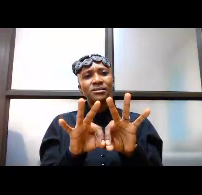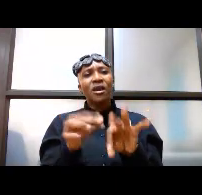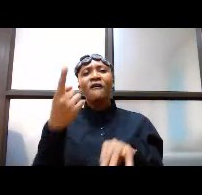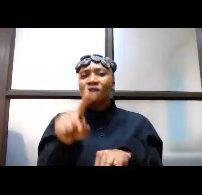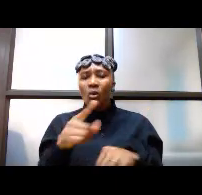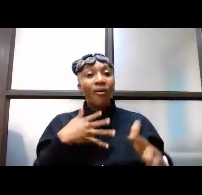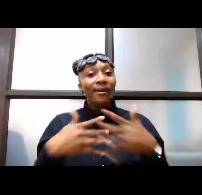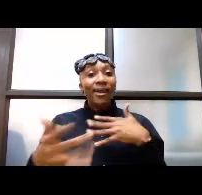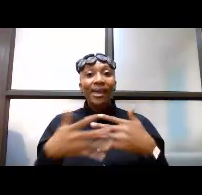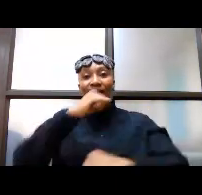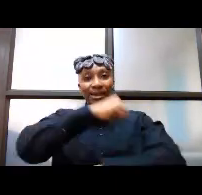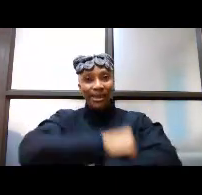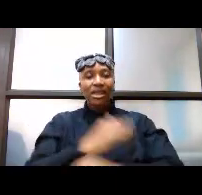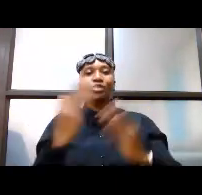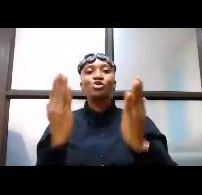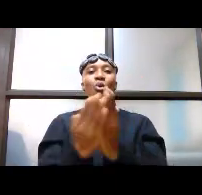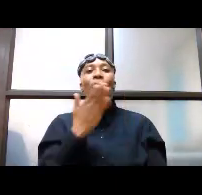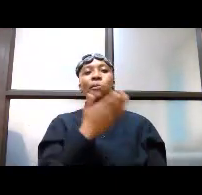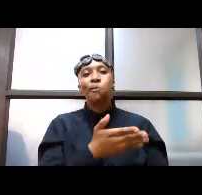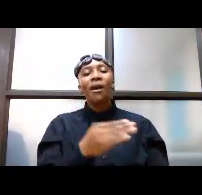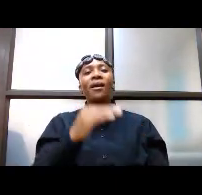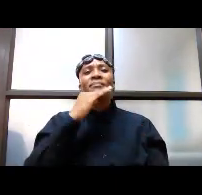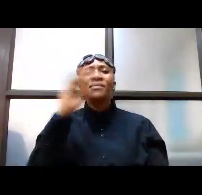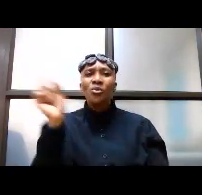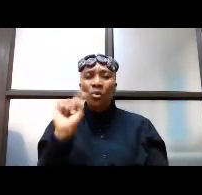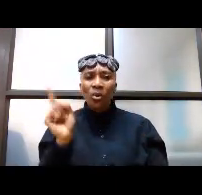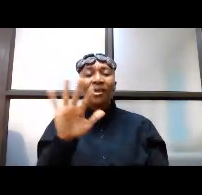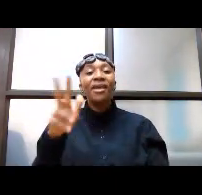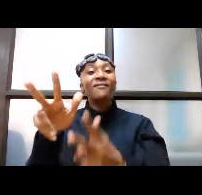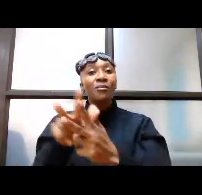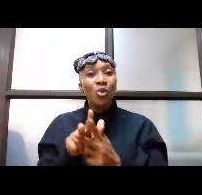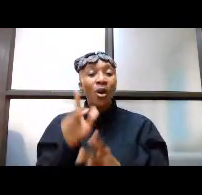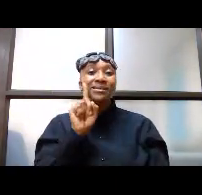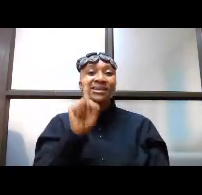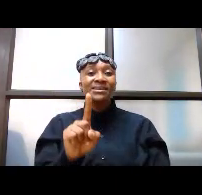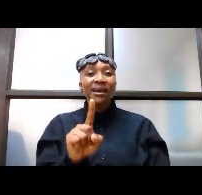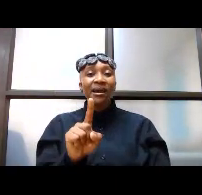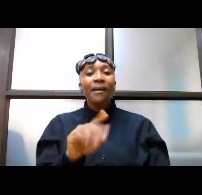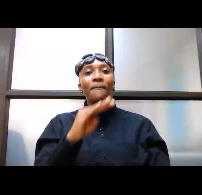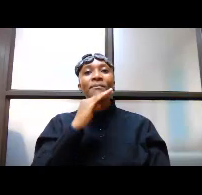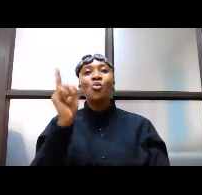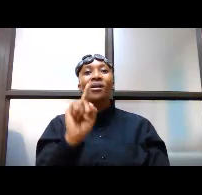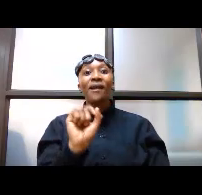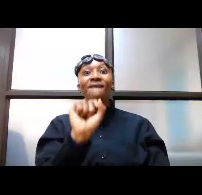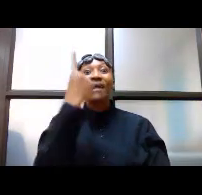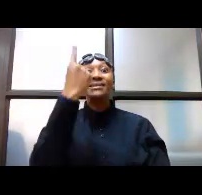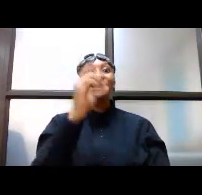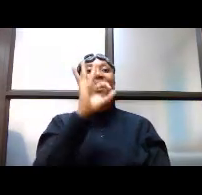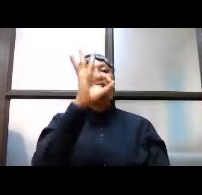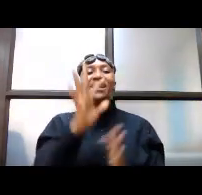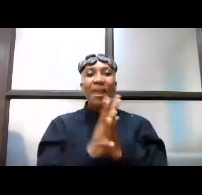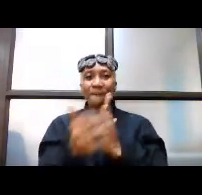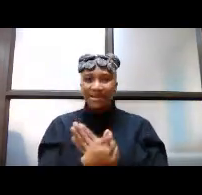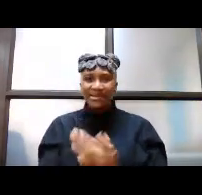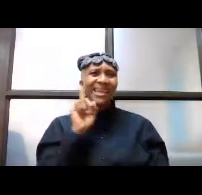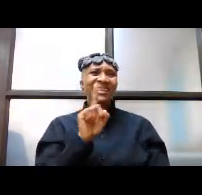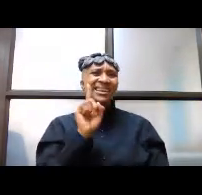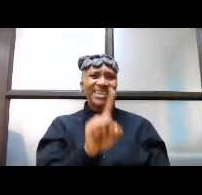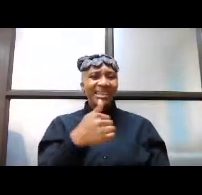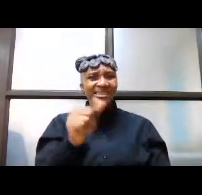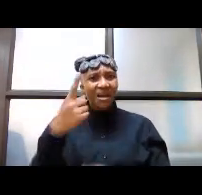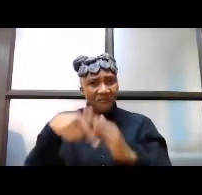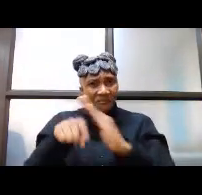any learner in the school. So that means if they employ a teacher for the first 3 months, that teacher will not be doing any work, will just